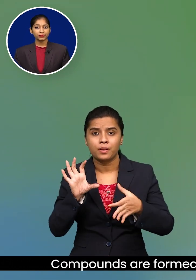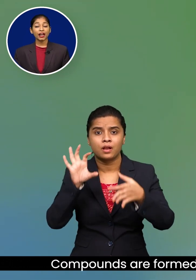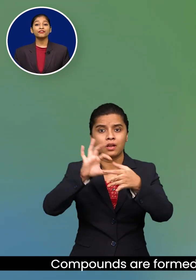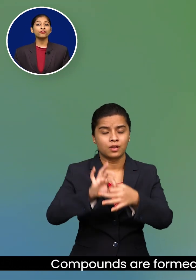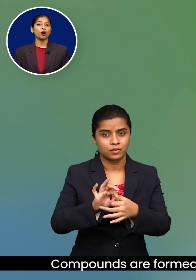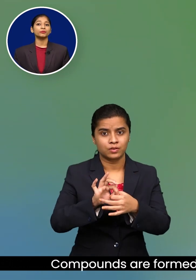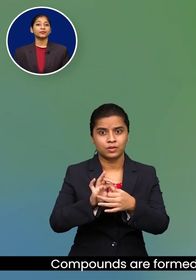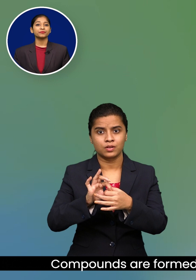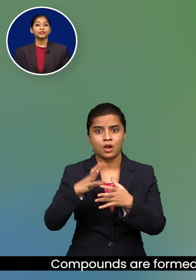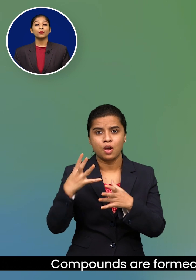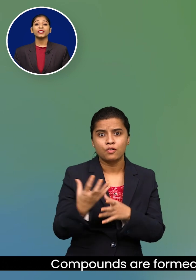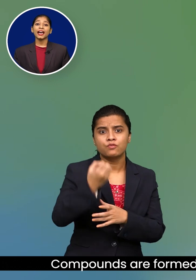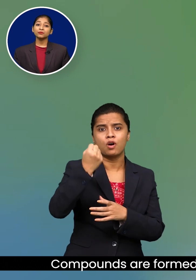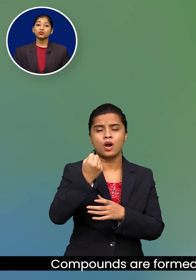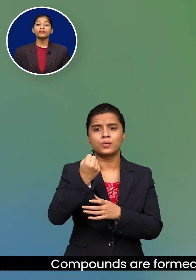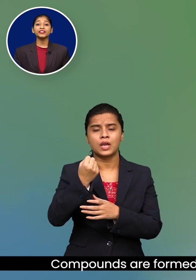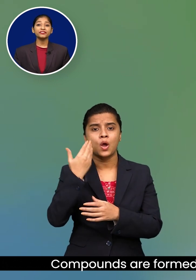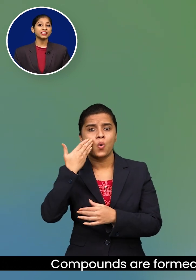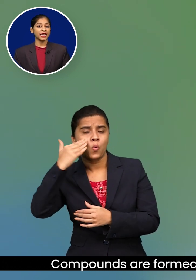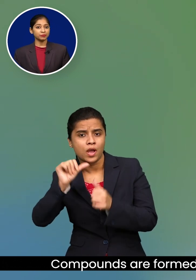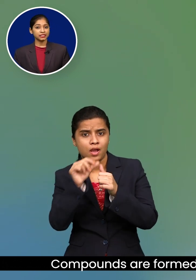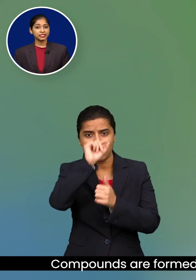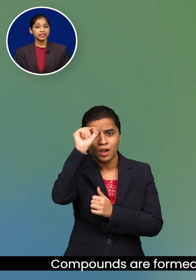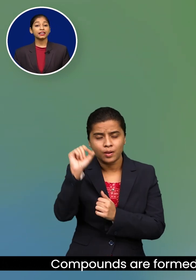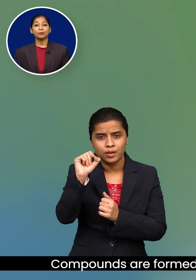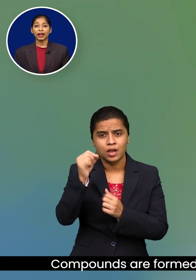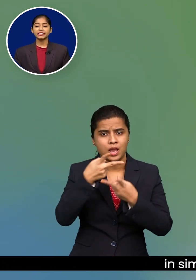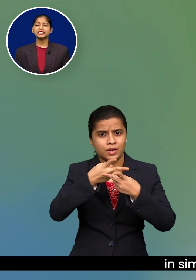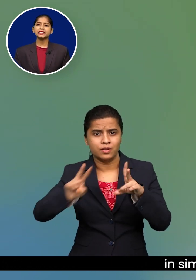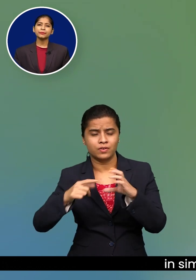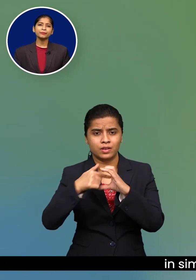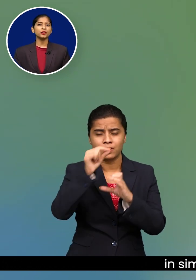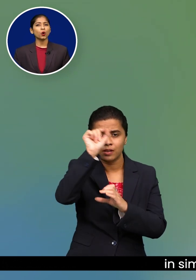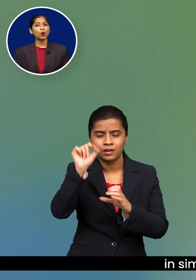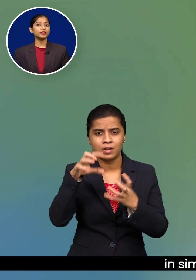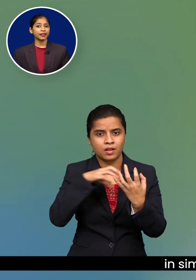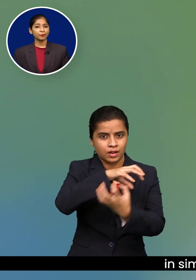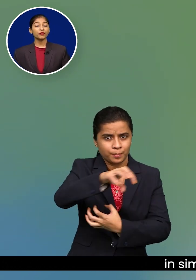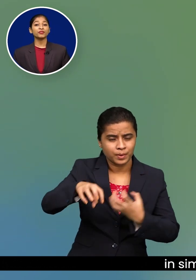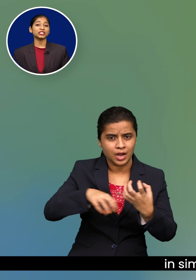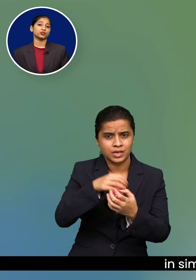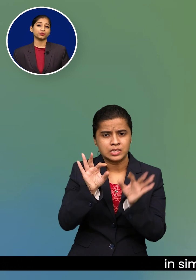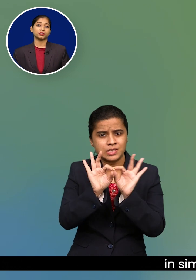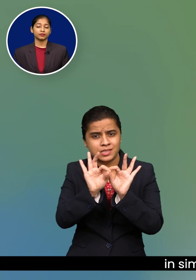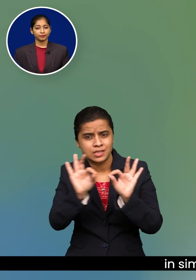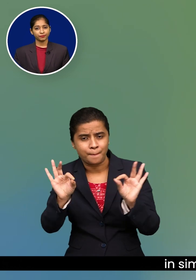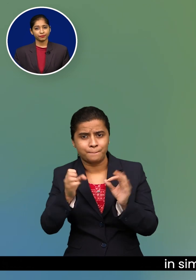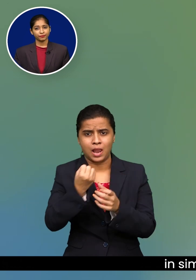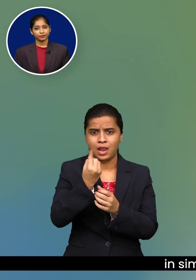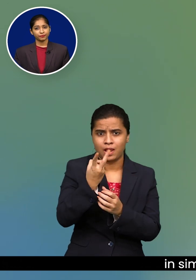Compounds are formed when atoms of different elements combine in simple whole number